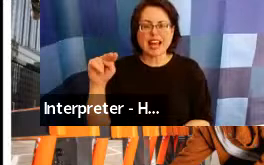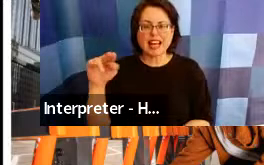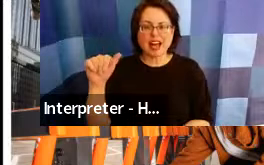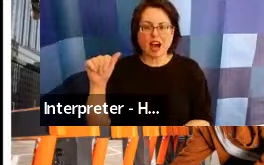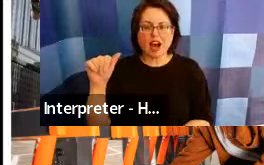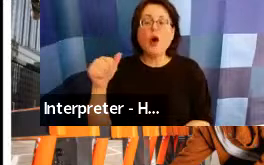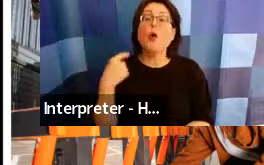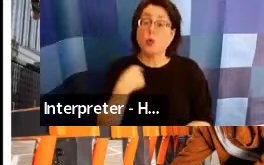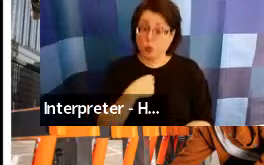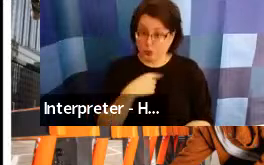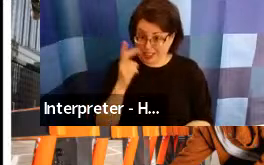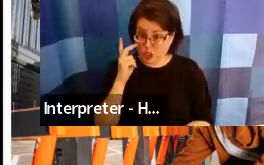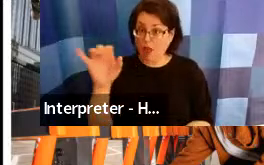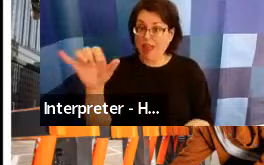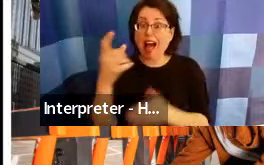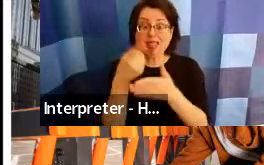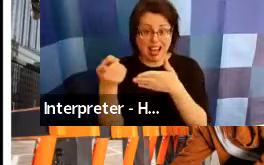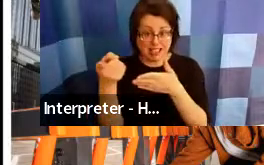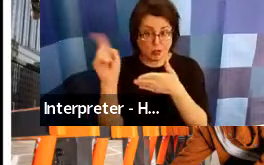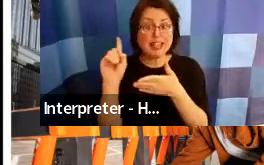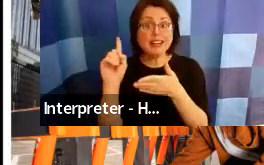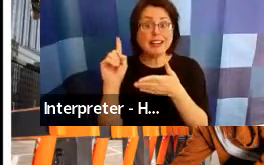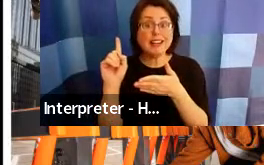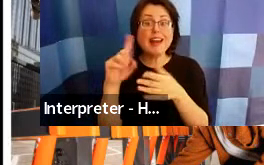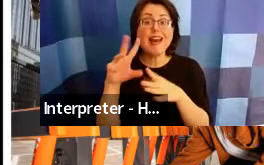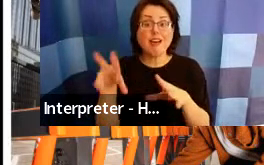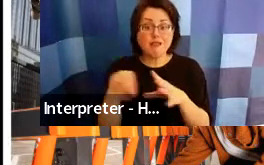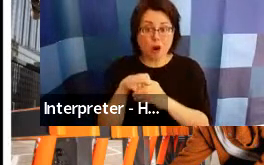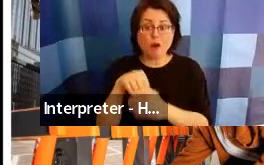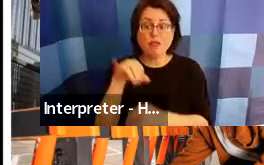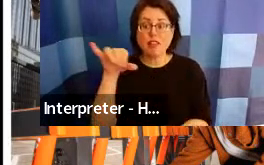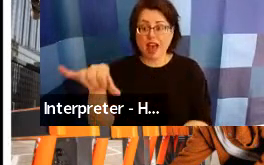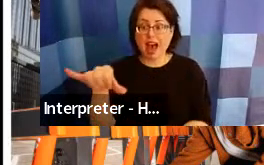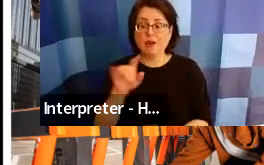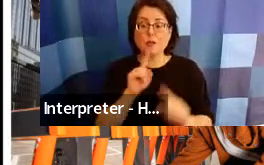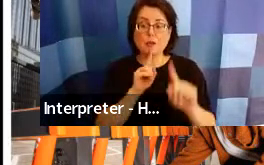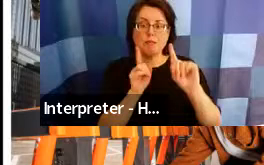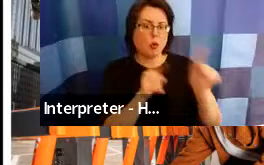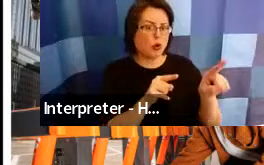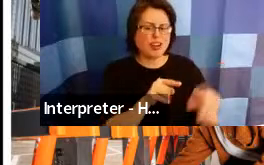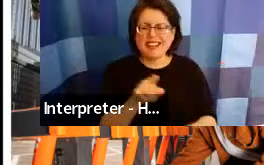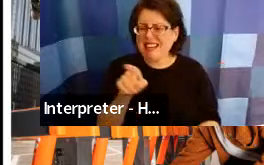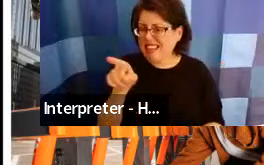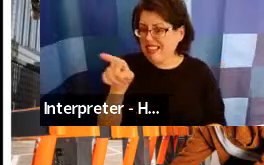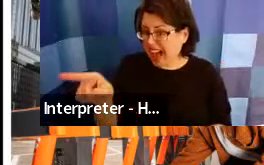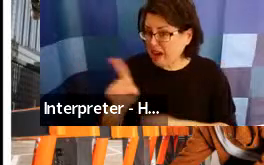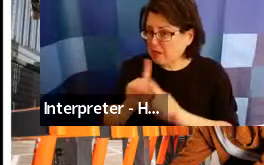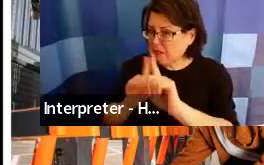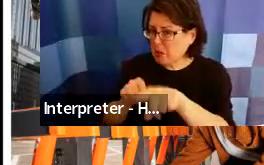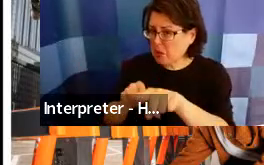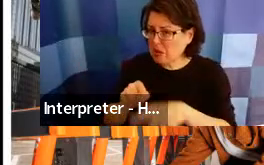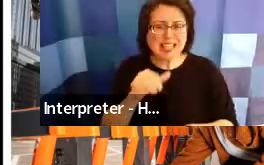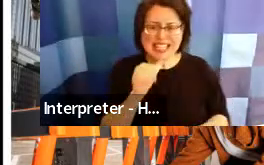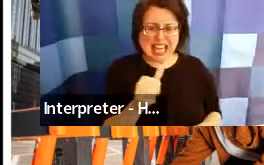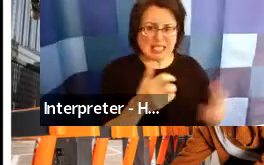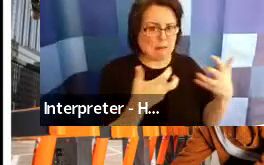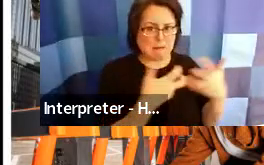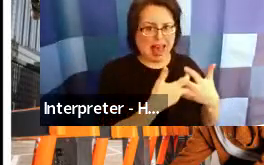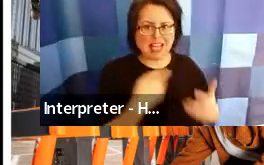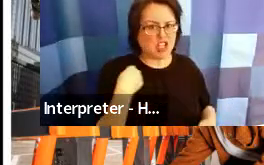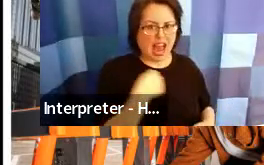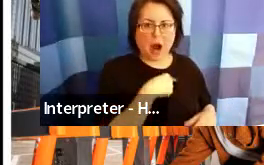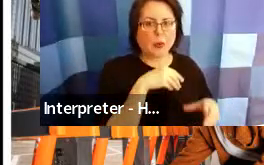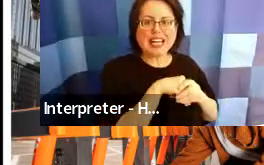in the report that came out, and it does not match our internal records as to the injuries that we were